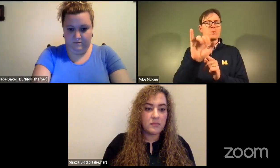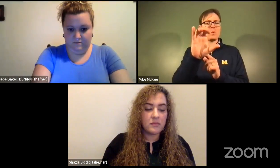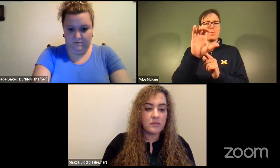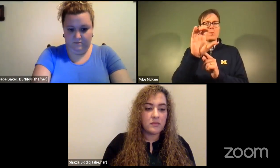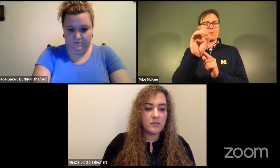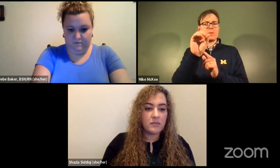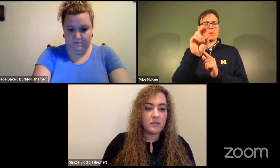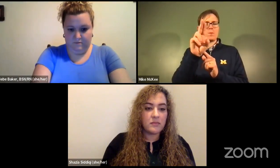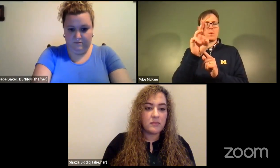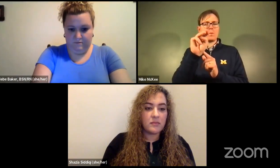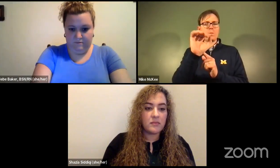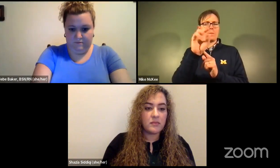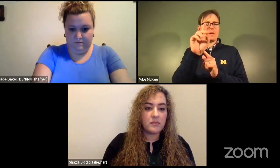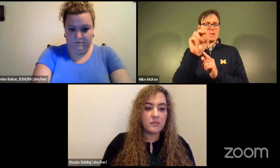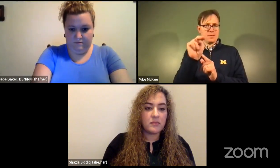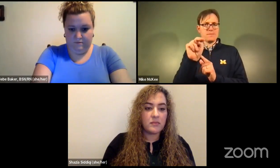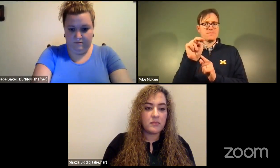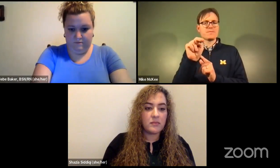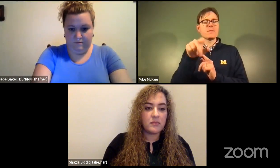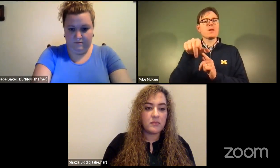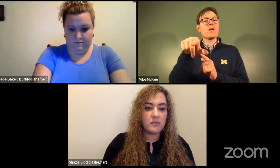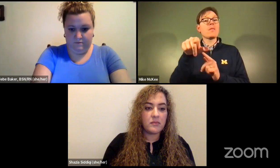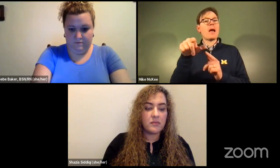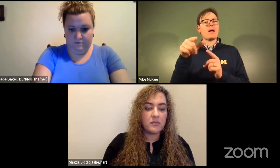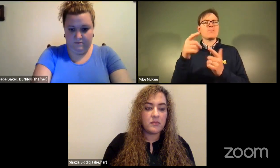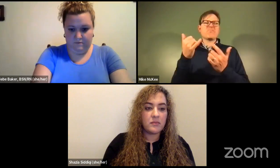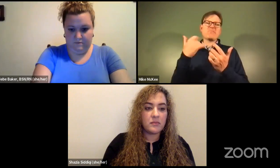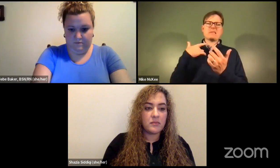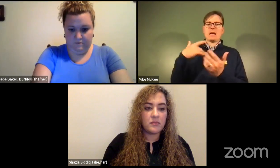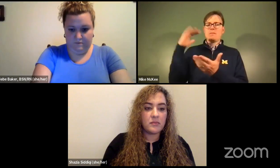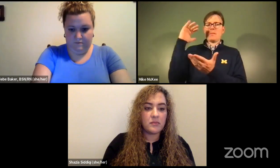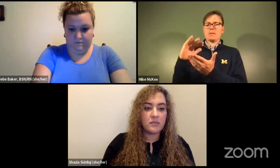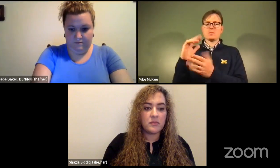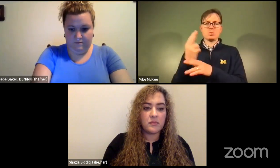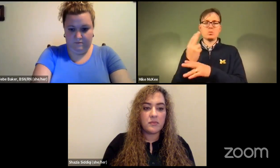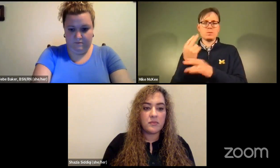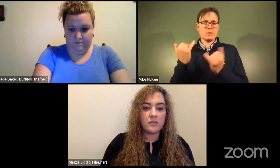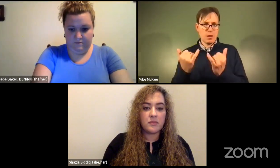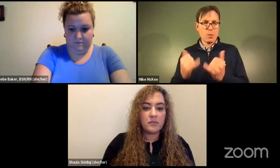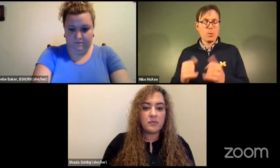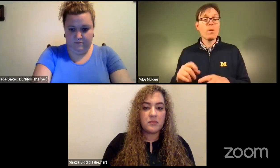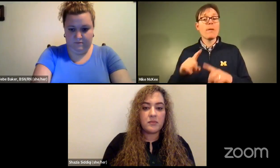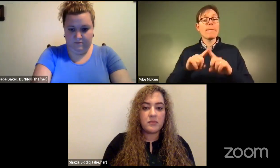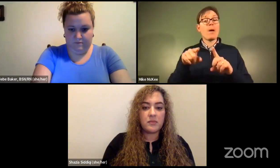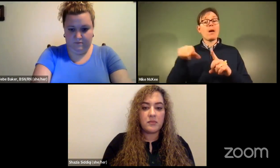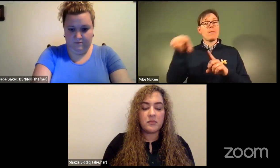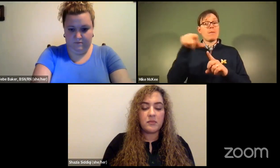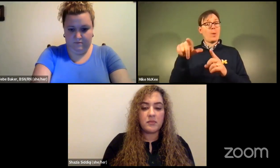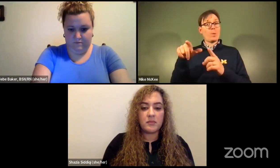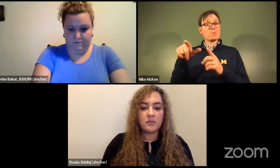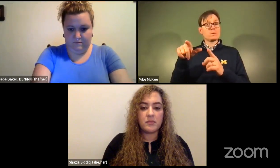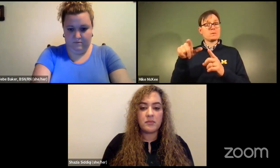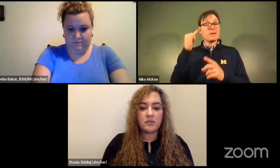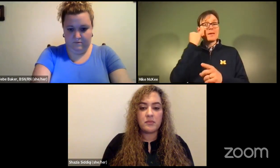called warfarin and Coumadin. We don't use those quite as often